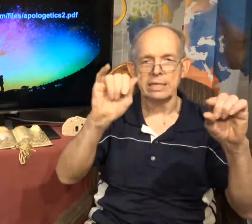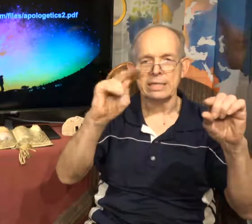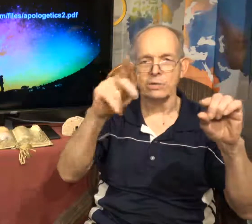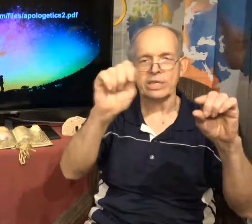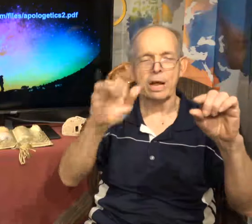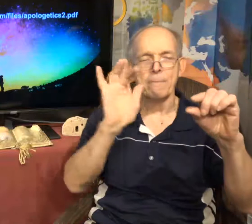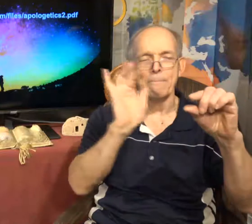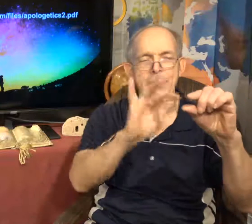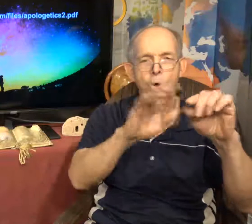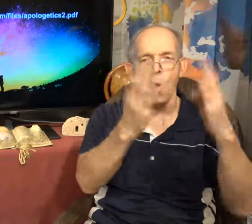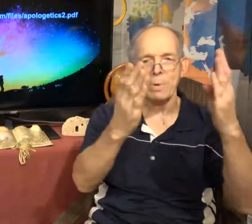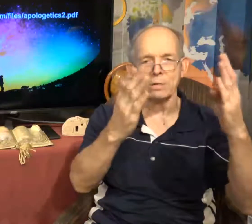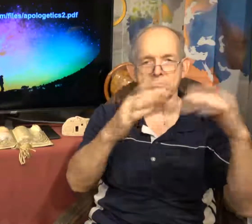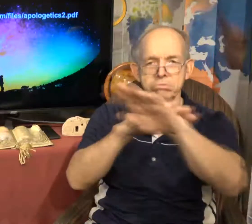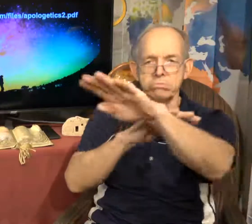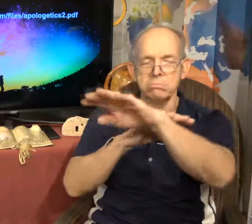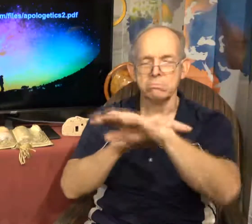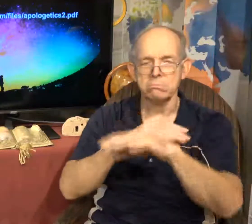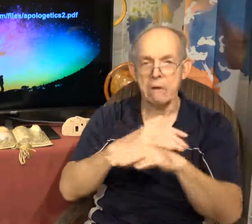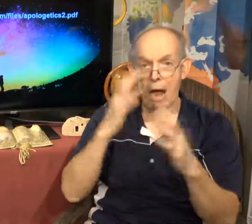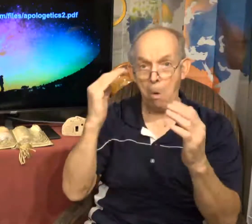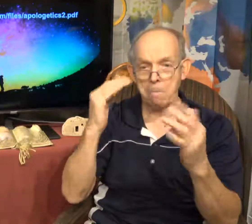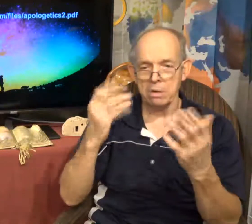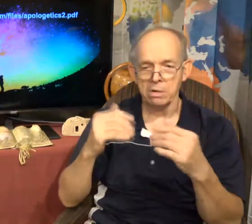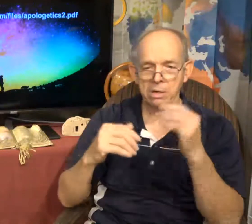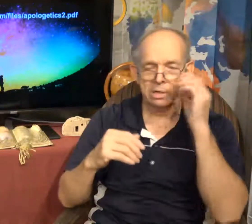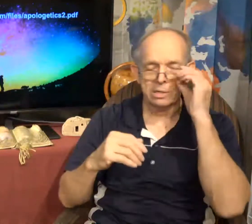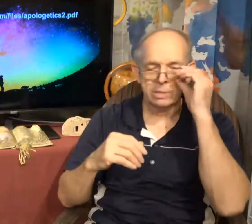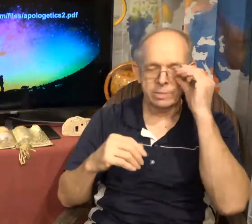Then we can open. Oh.